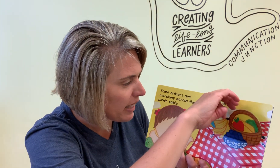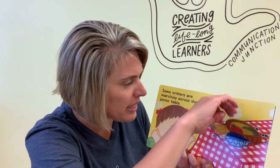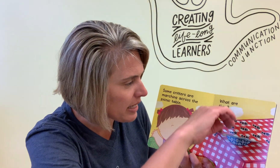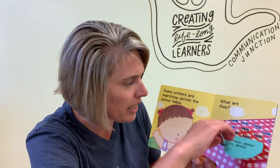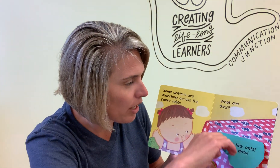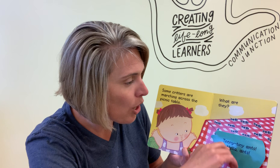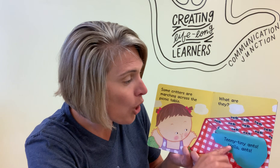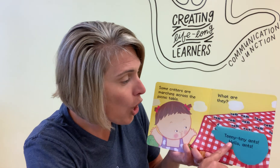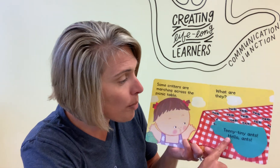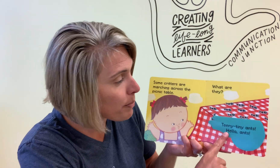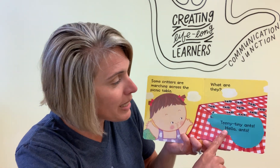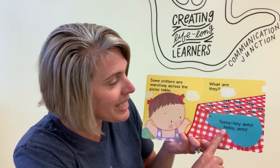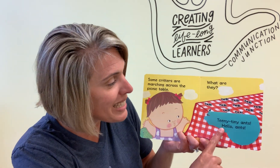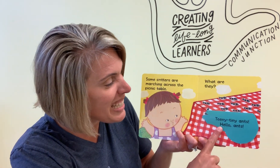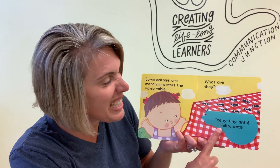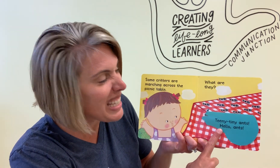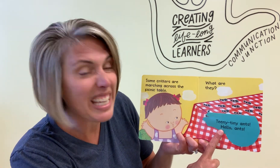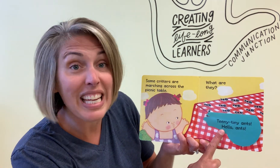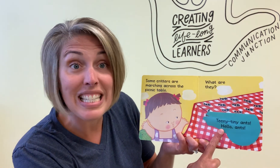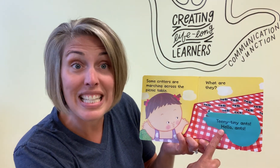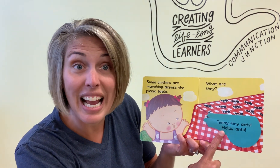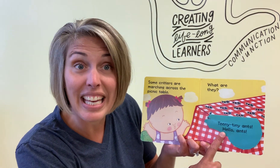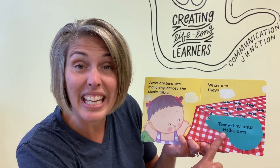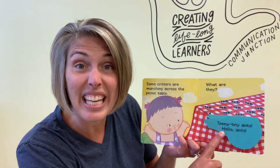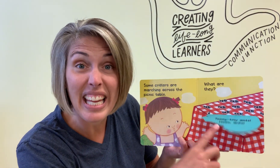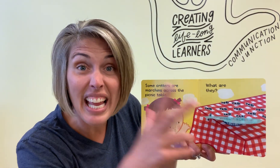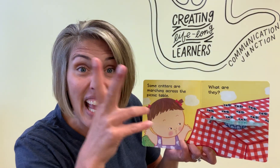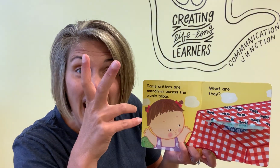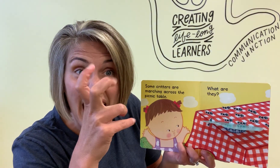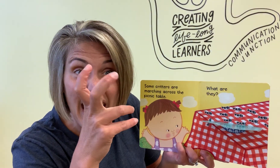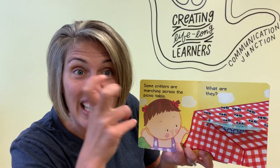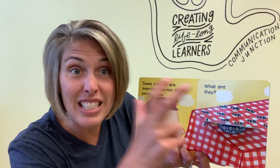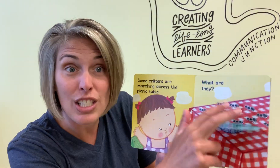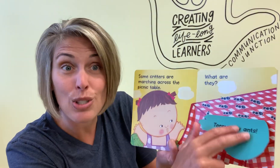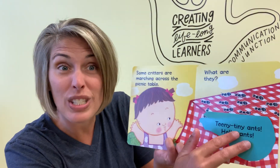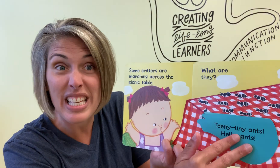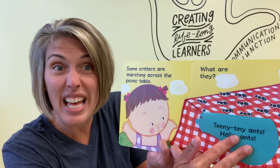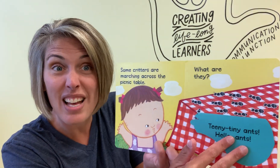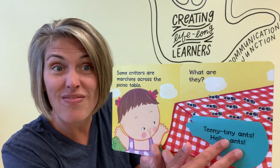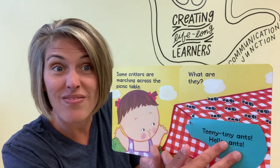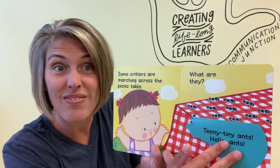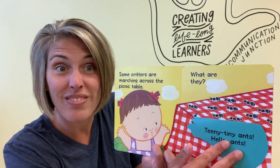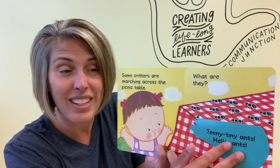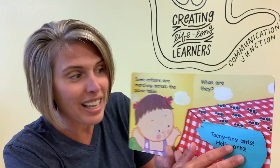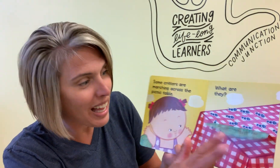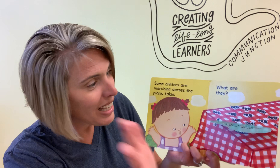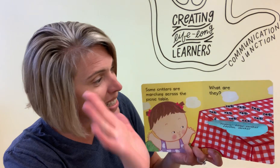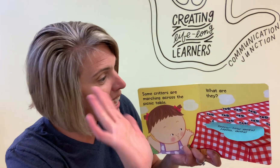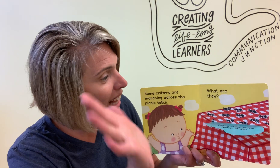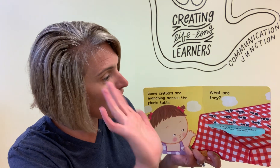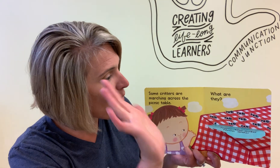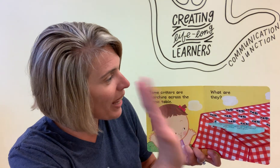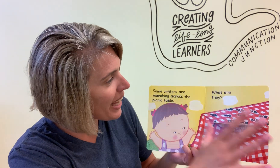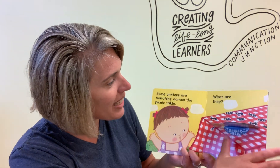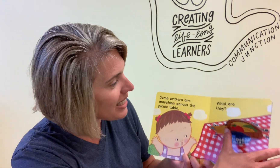Let's see. Oh, teeny, tiny ants. Do you see them? Say hello,